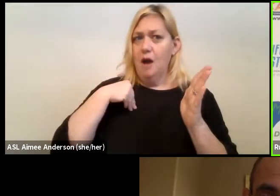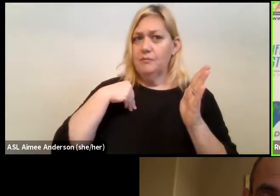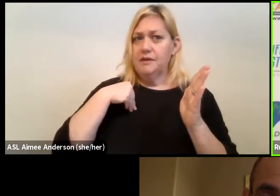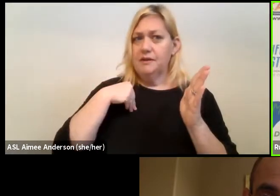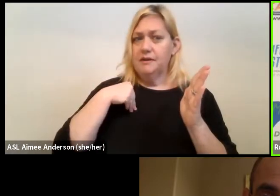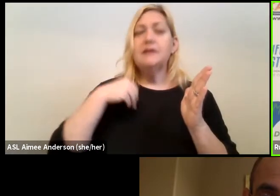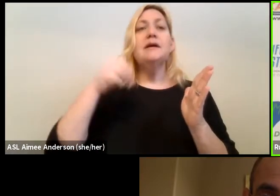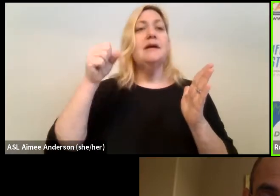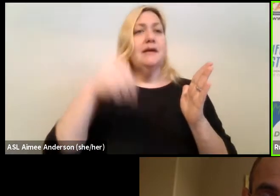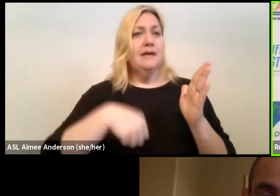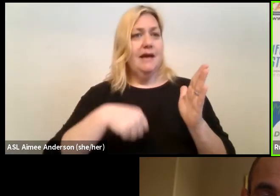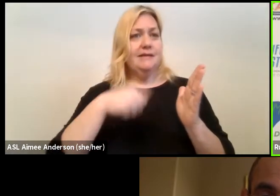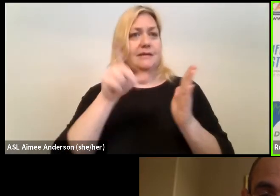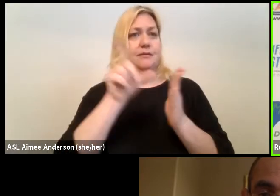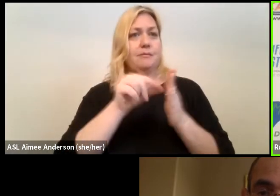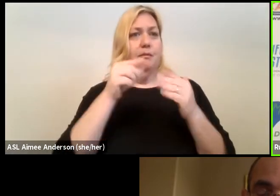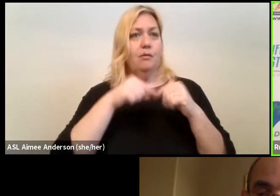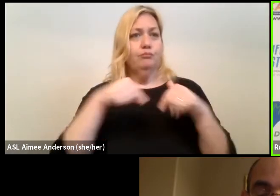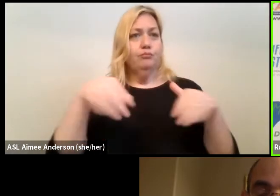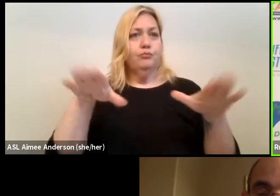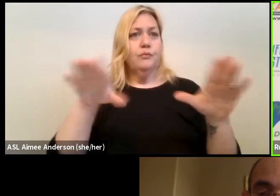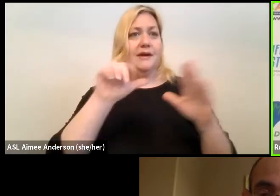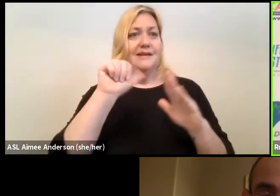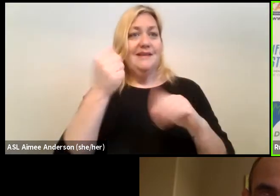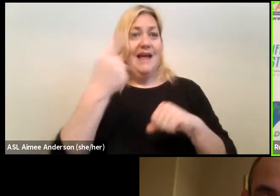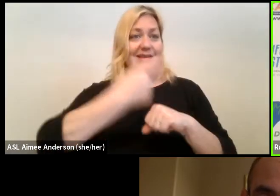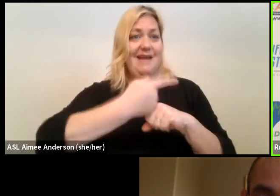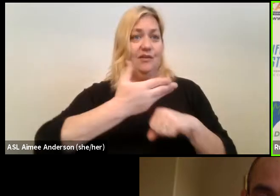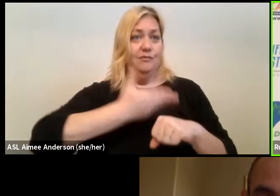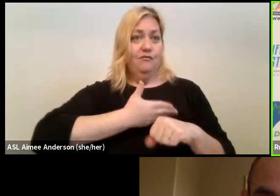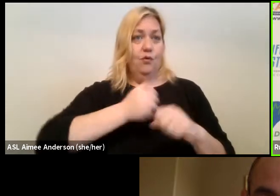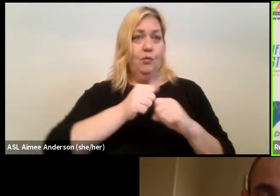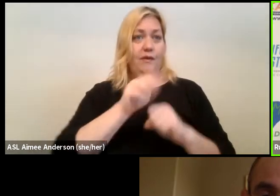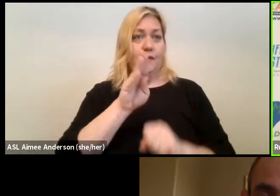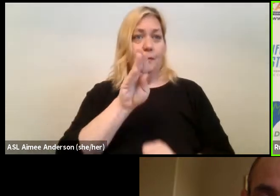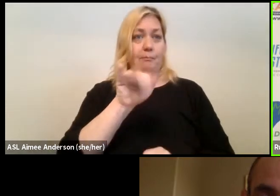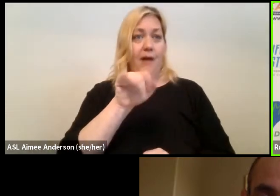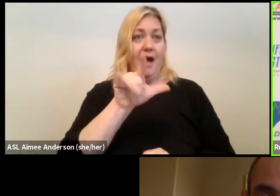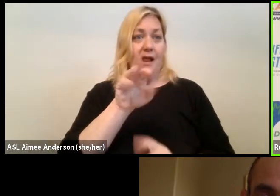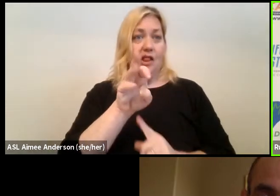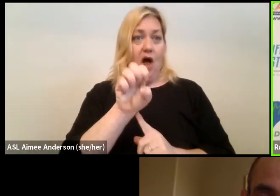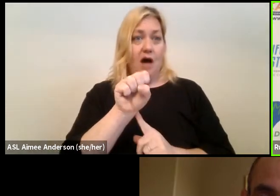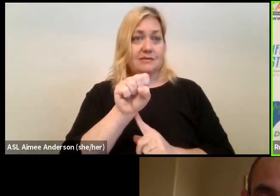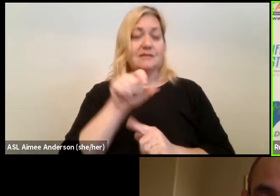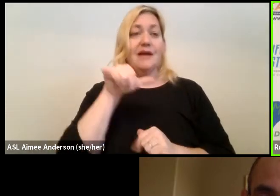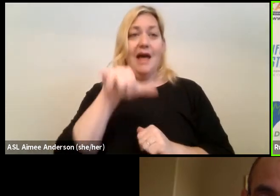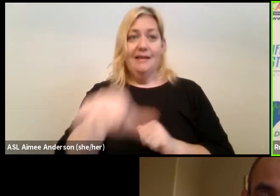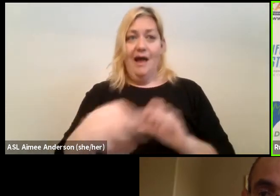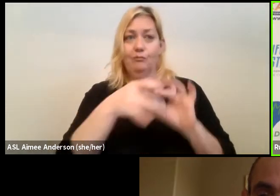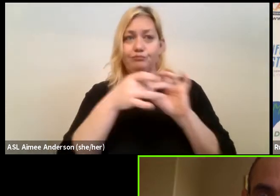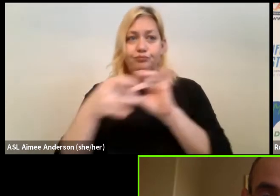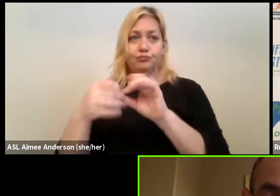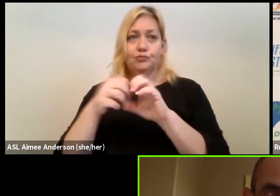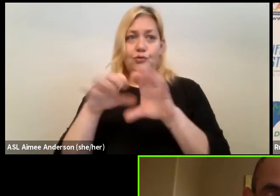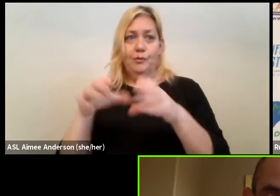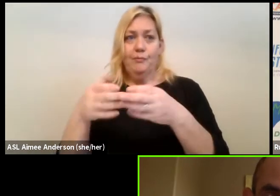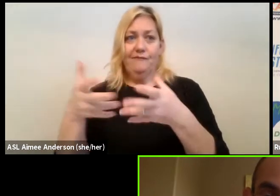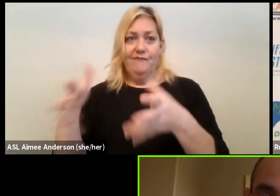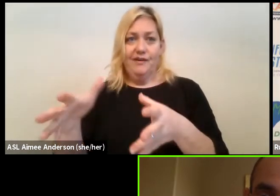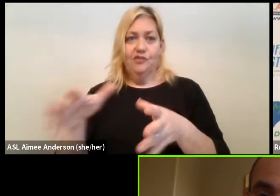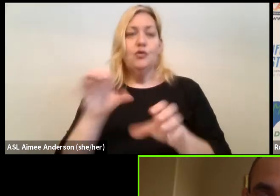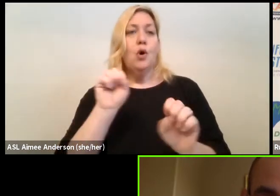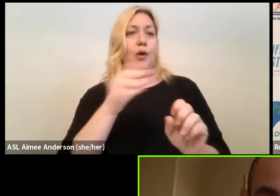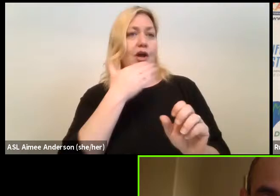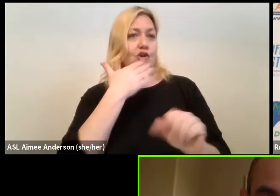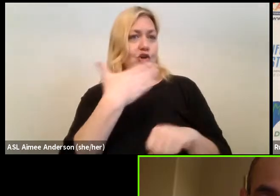agenda was publicized 10 days before in line with the bylaws and therefore is binding on the body. All right. So no. Thank